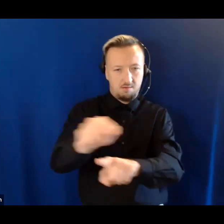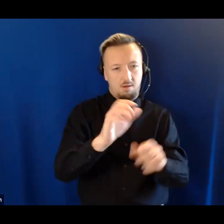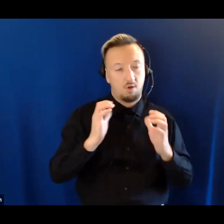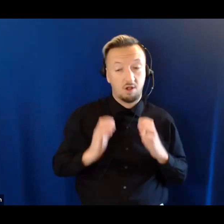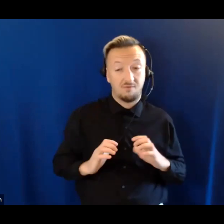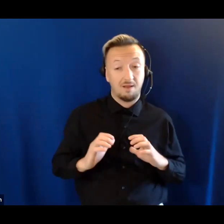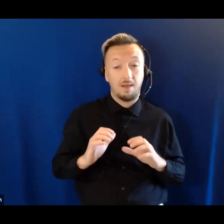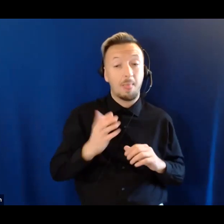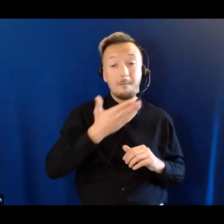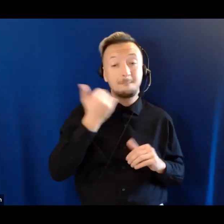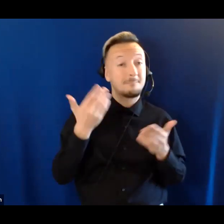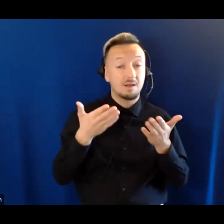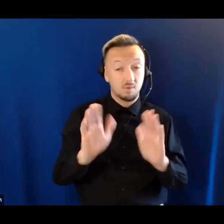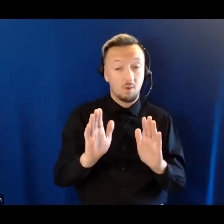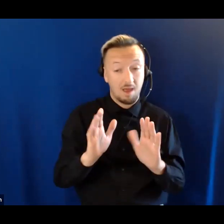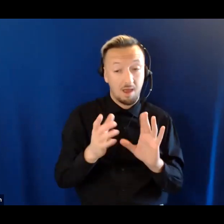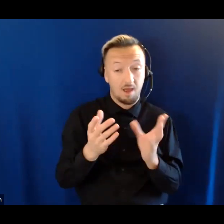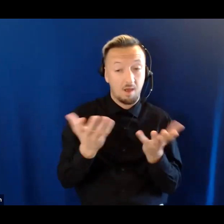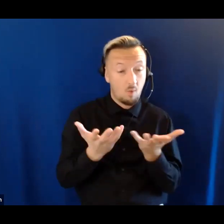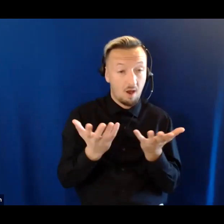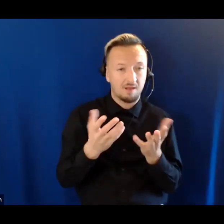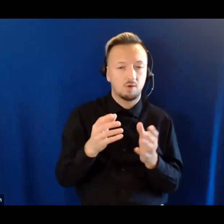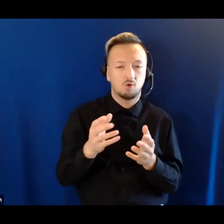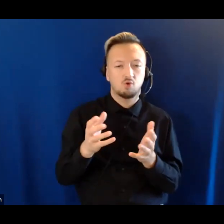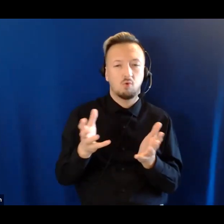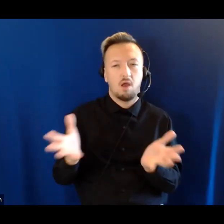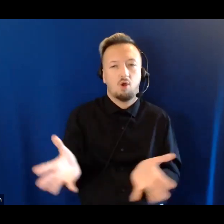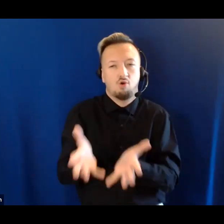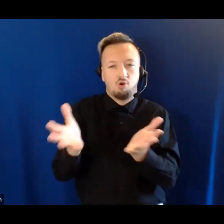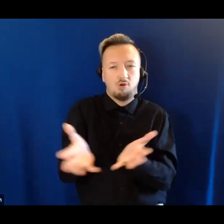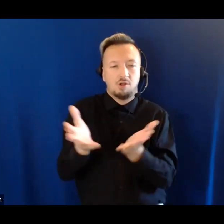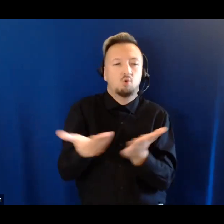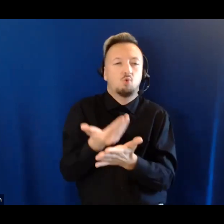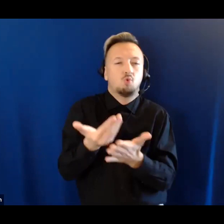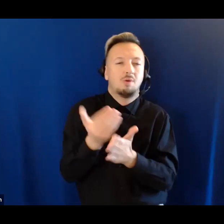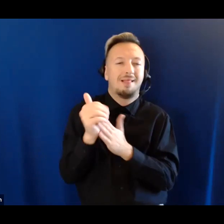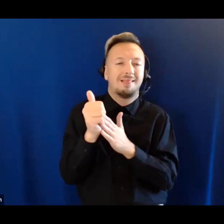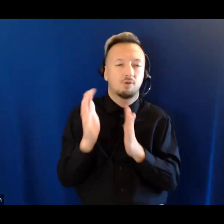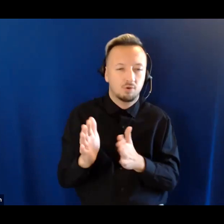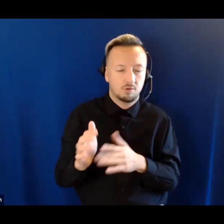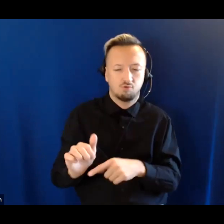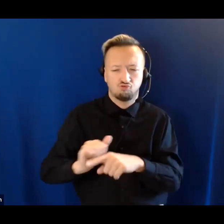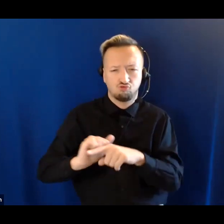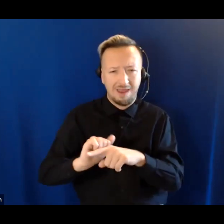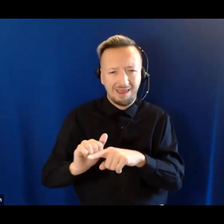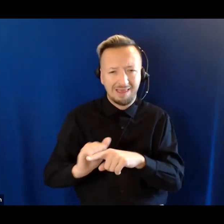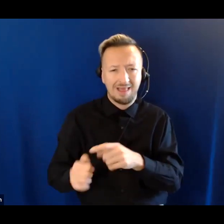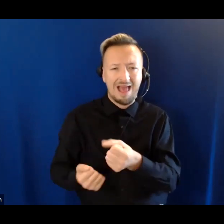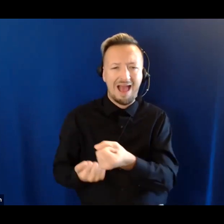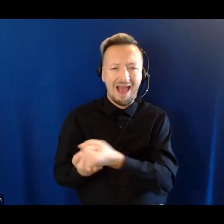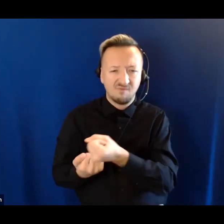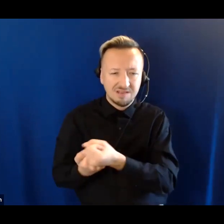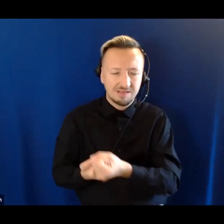leaders. We have to be, you know, training and providing advocacy,